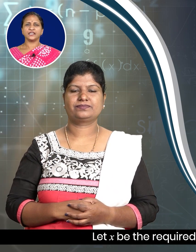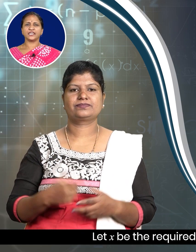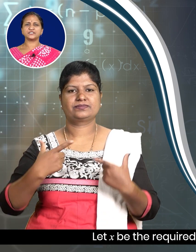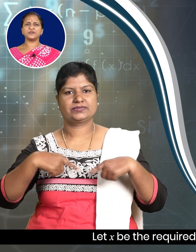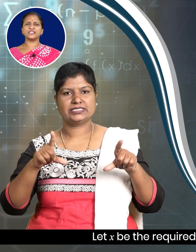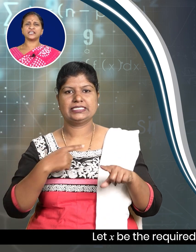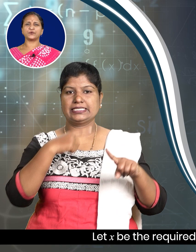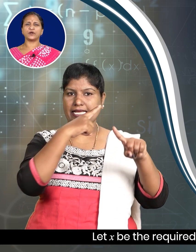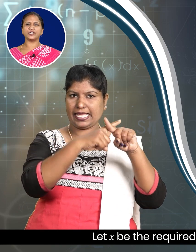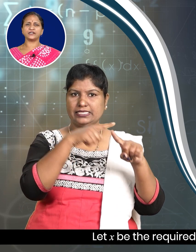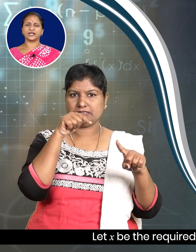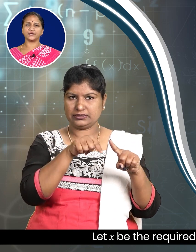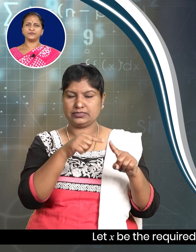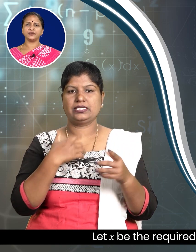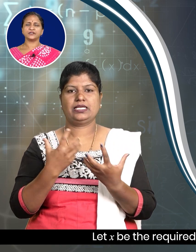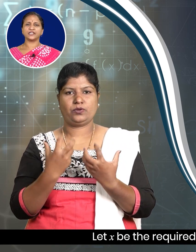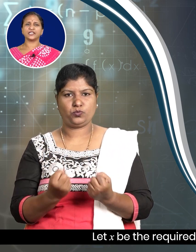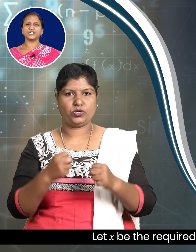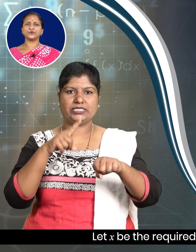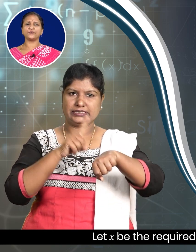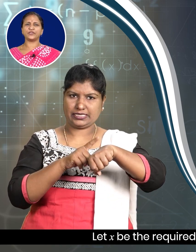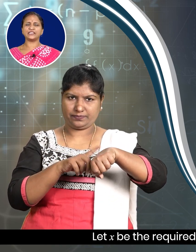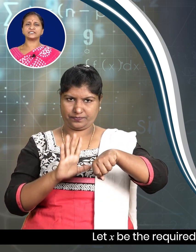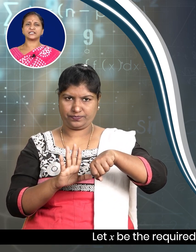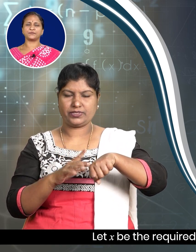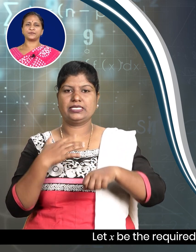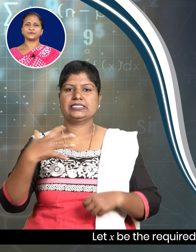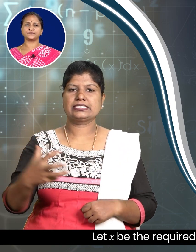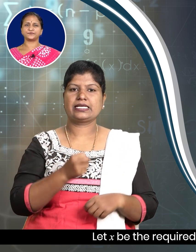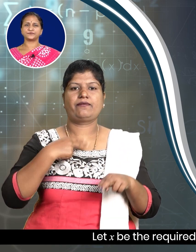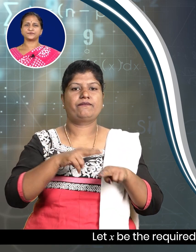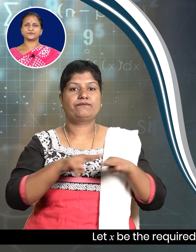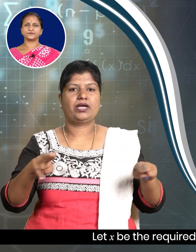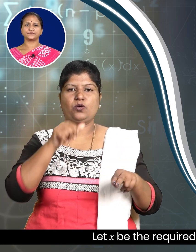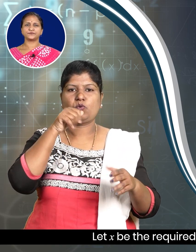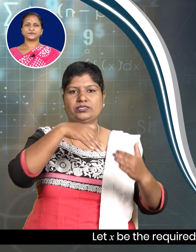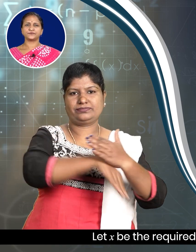Let x be the required time taken to fill the sump.